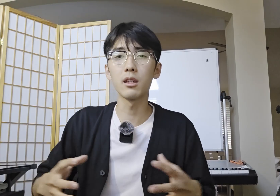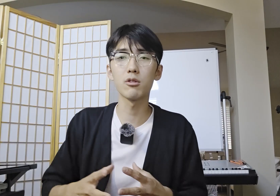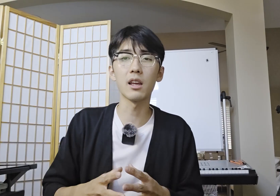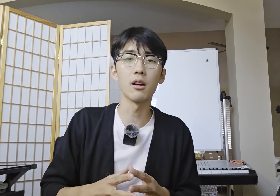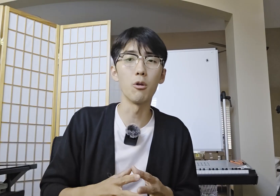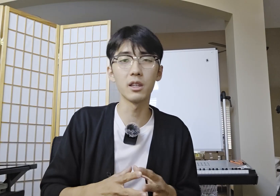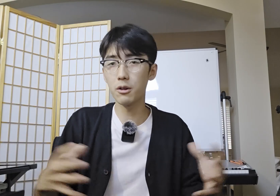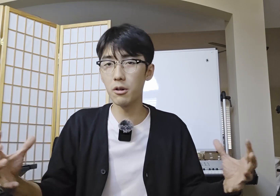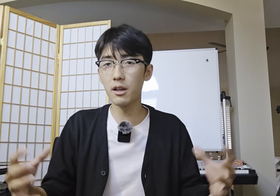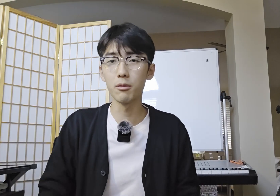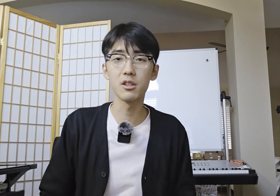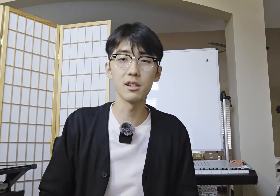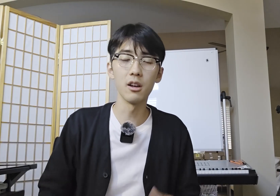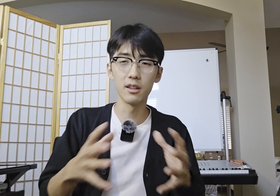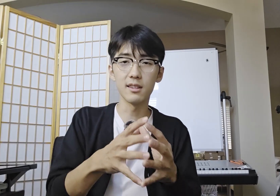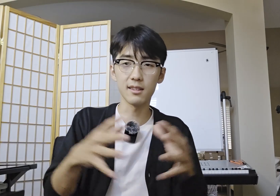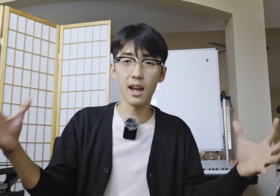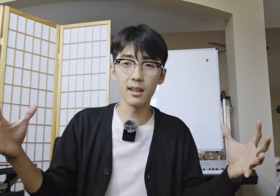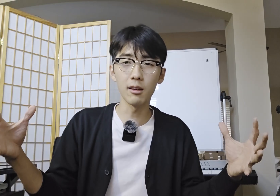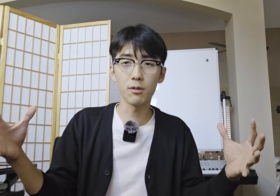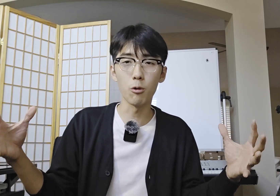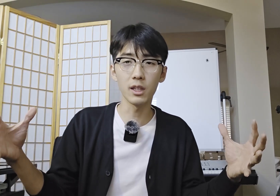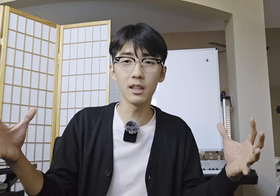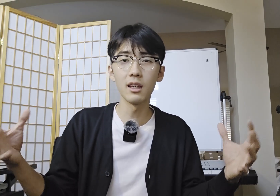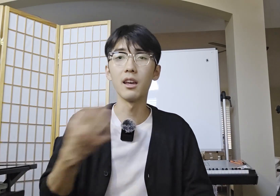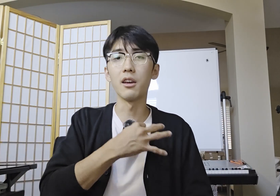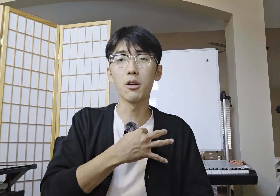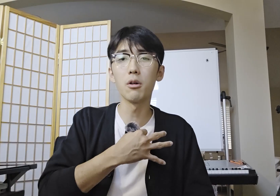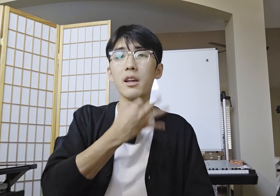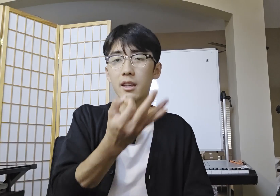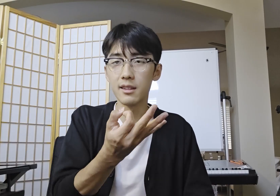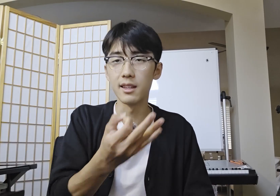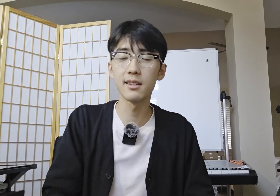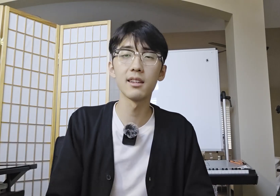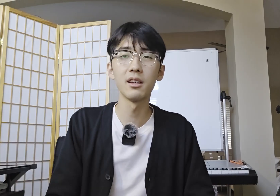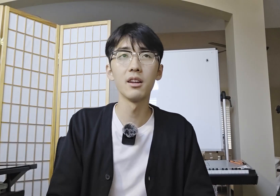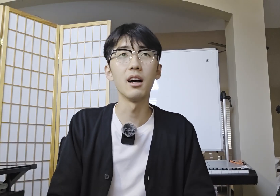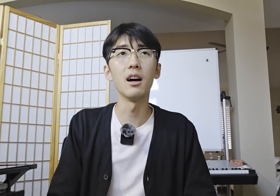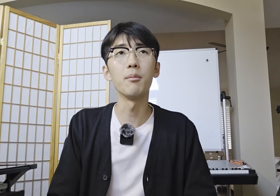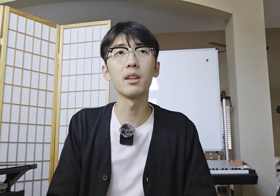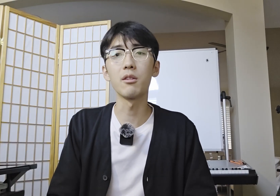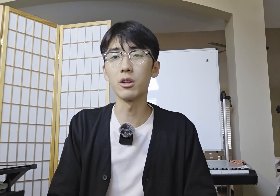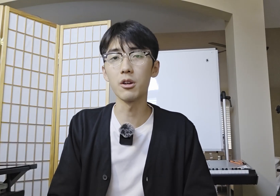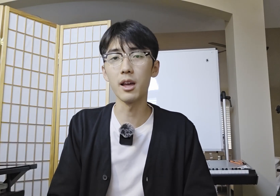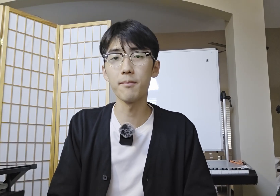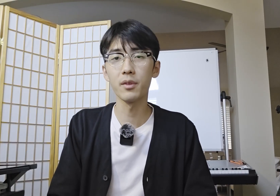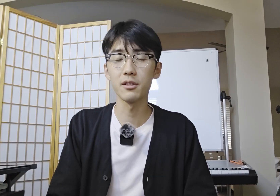he was saying oki koe, this is a sign language for oki, and koe is this. But they didn't really show that. So